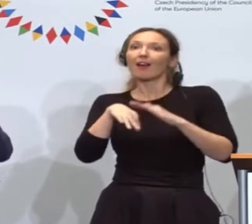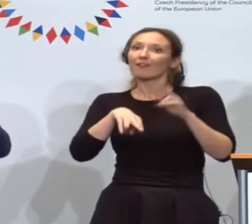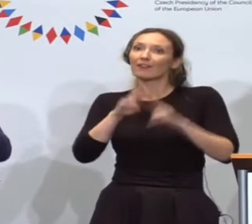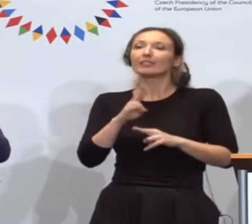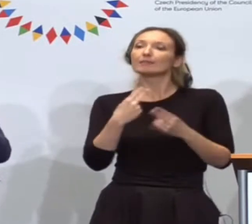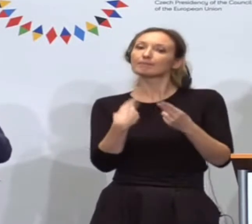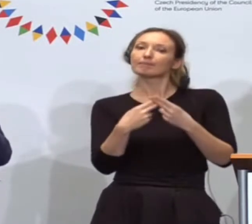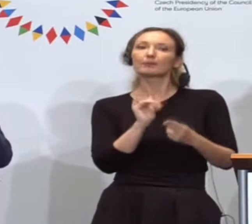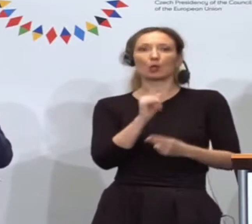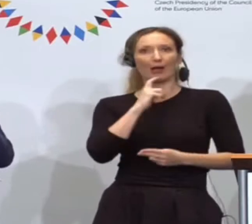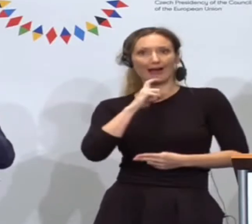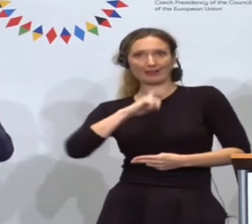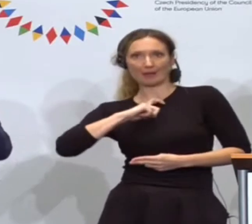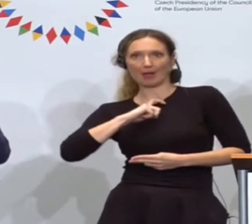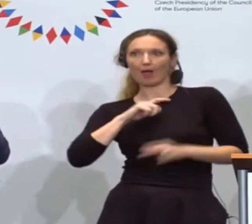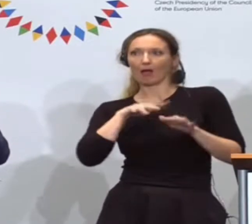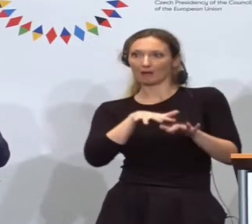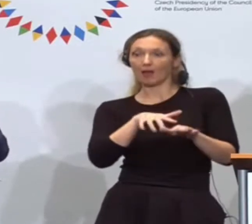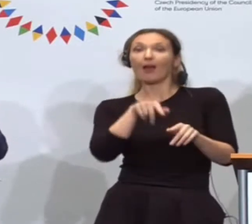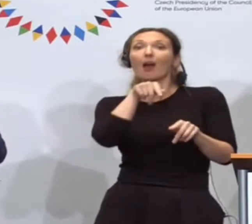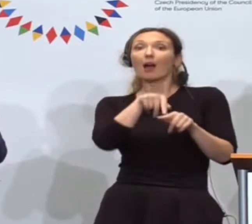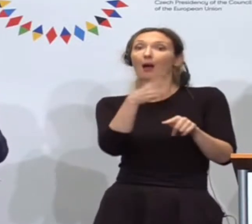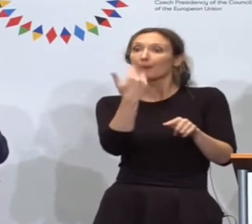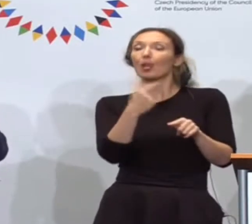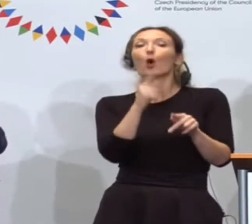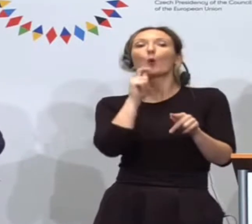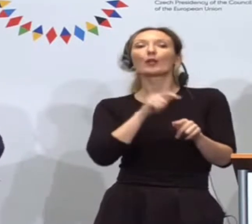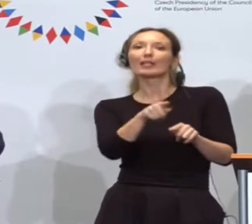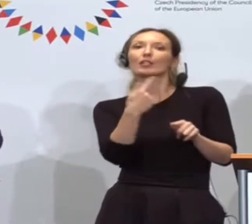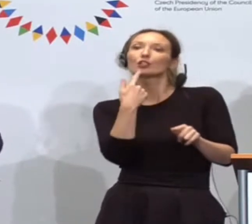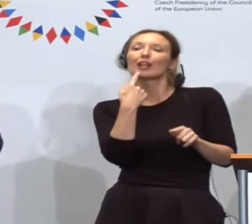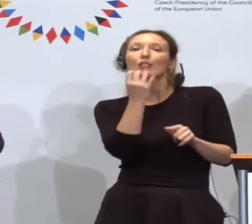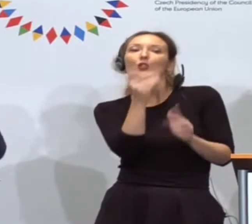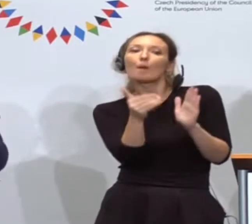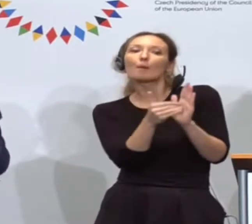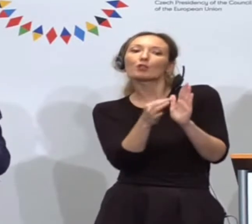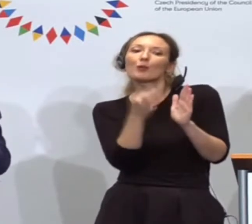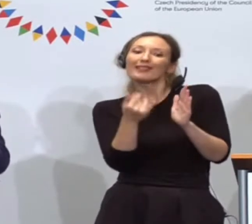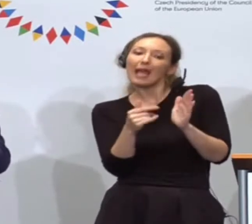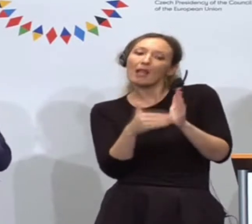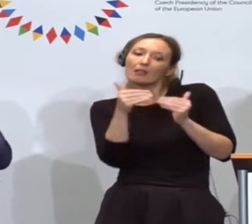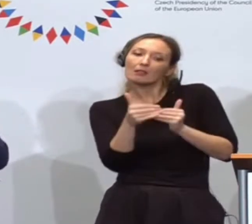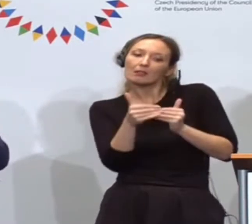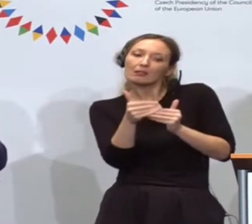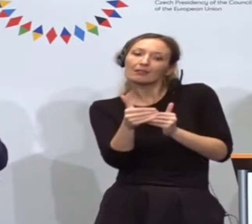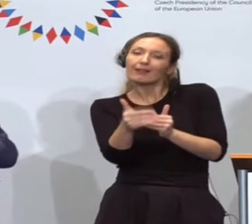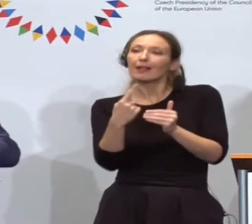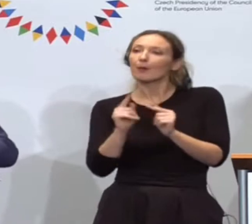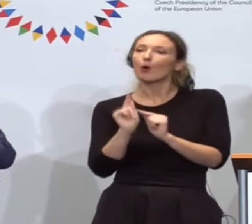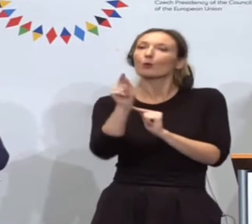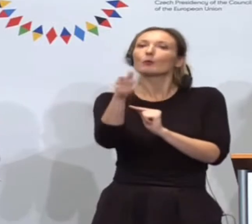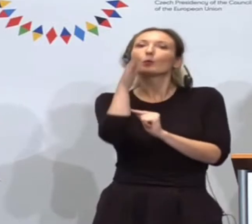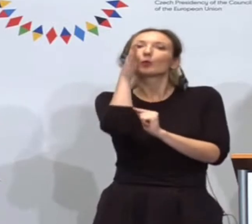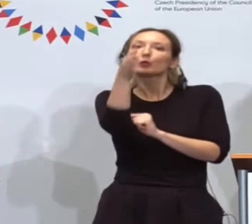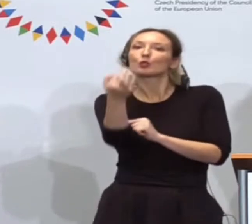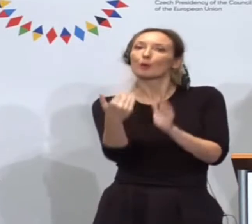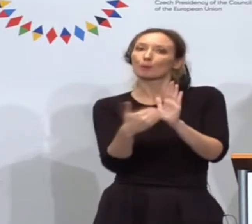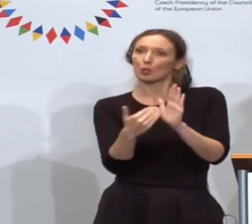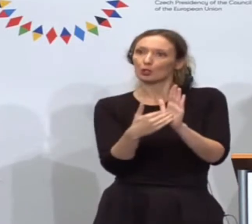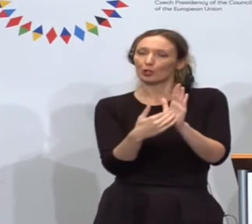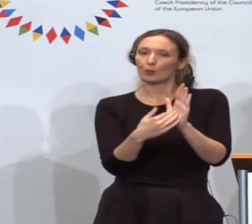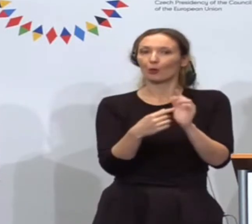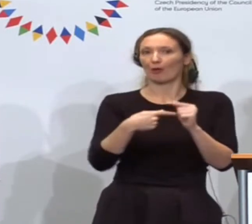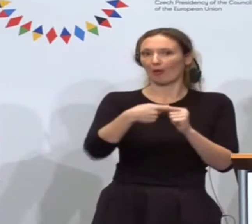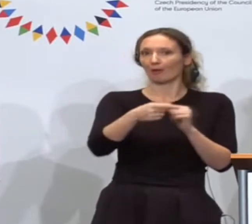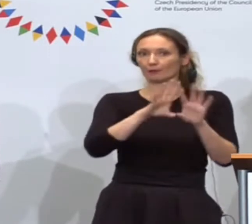term what they need, in the medium term what they need, in the long term what they need. And some of the needs they